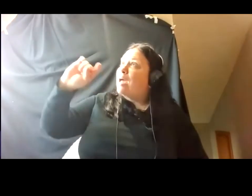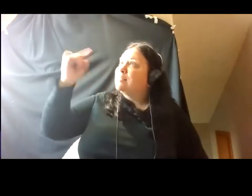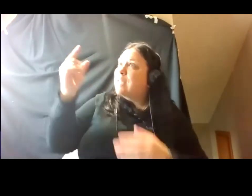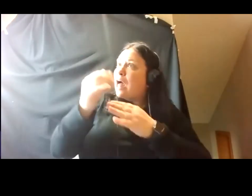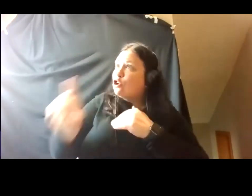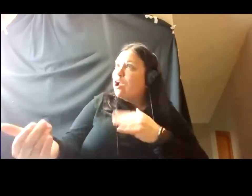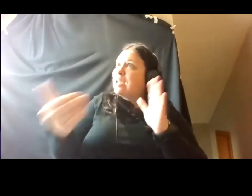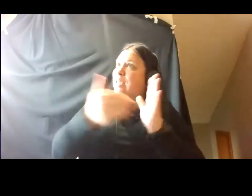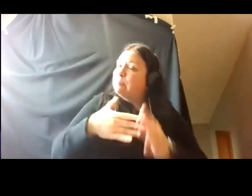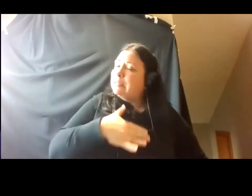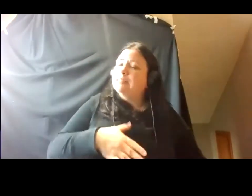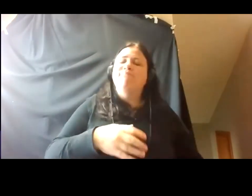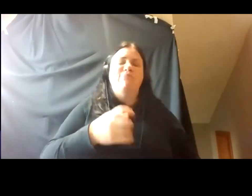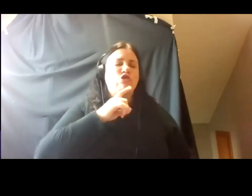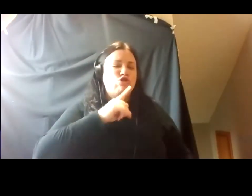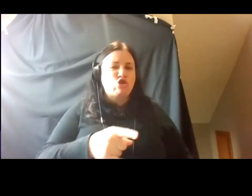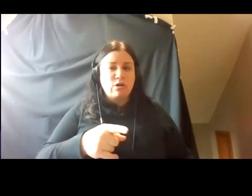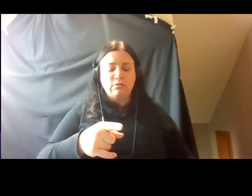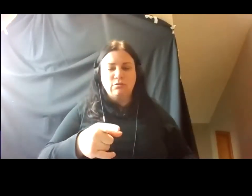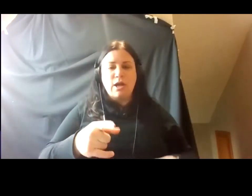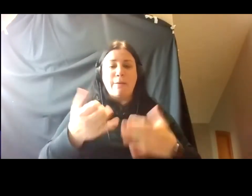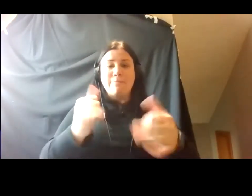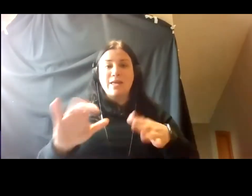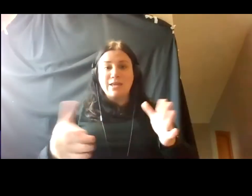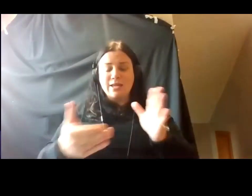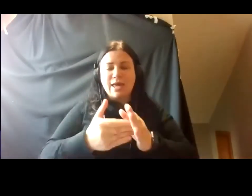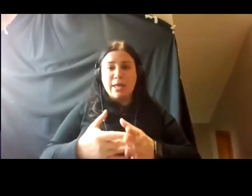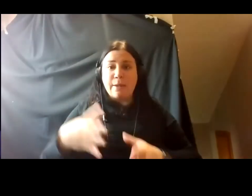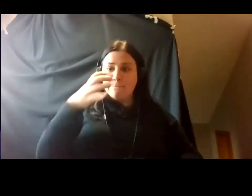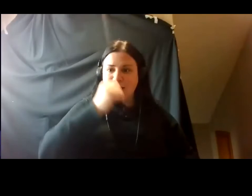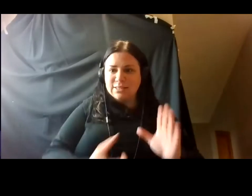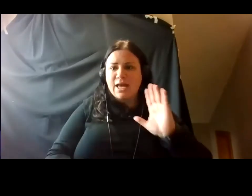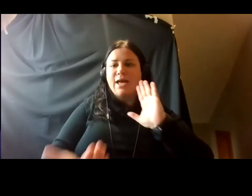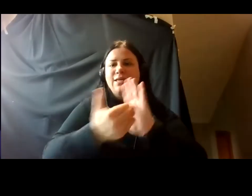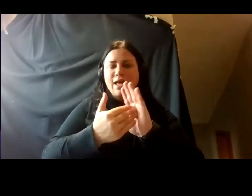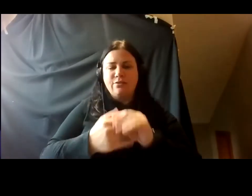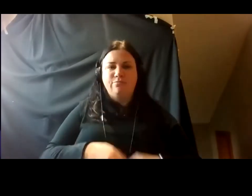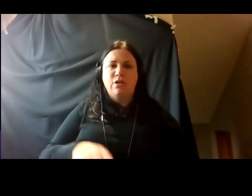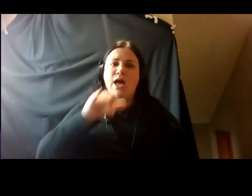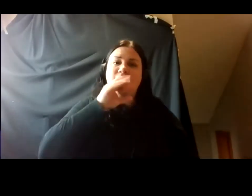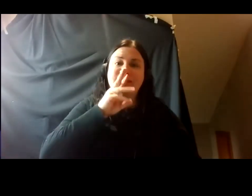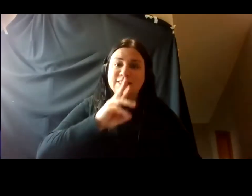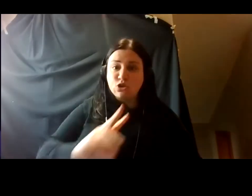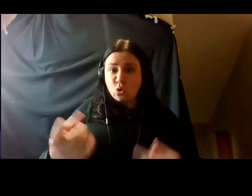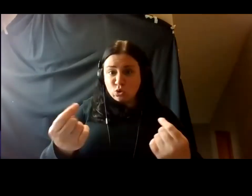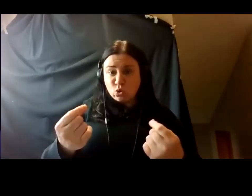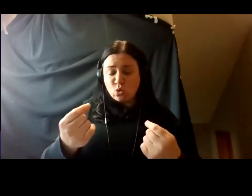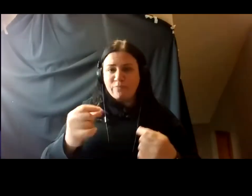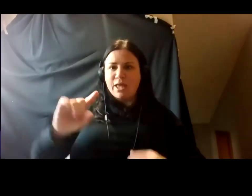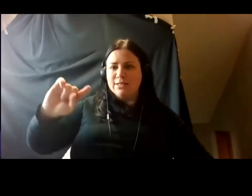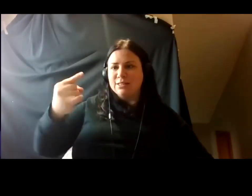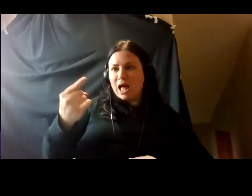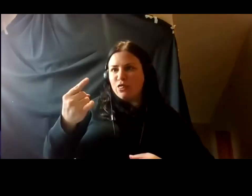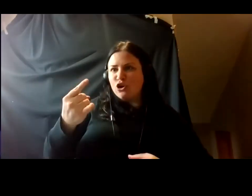repetitive. So she gave me another $1. I took another shot, missed it again. What does a 6-year-old do? You ask for another $1. This time she said,